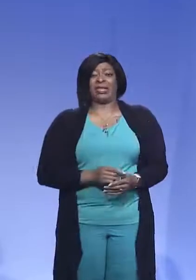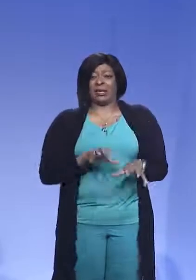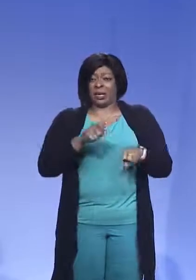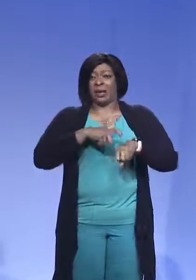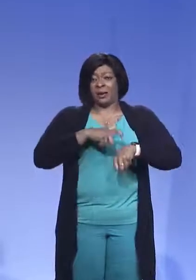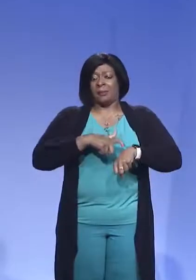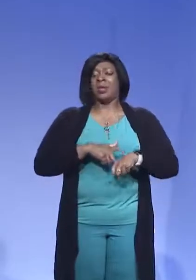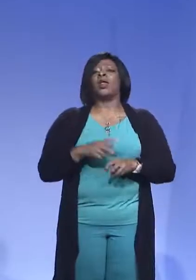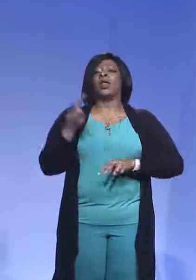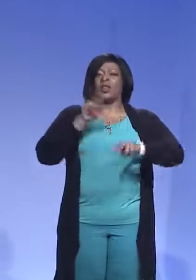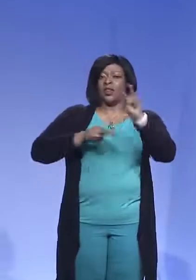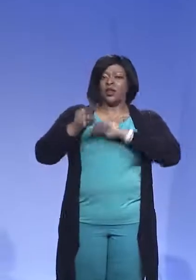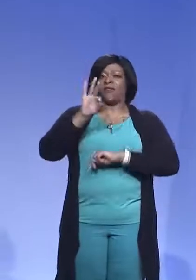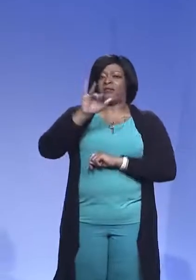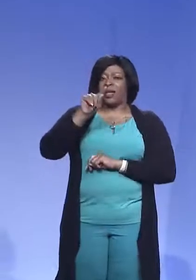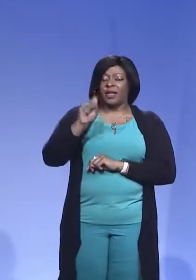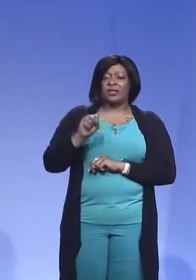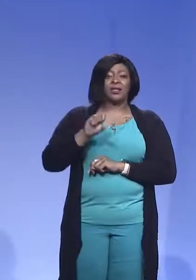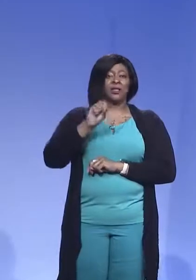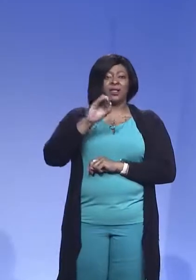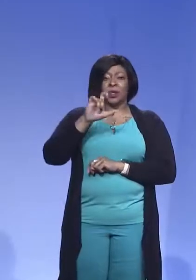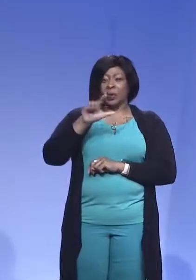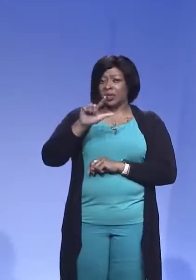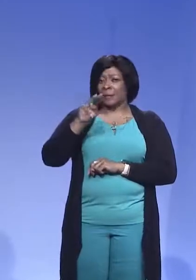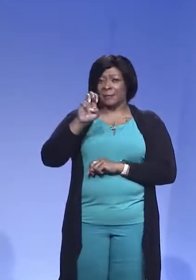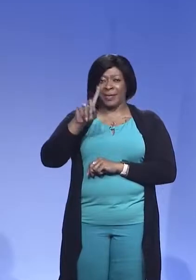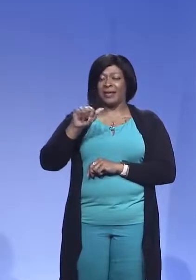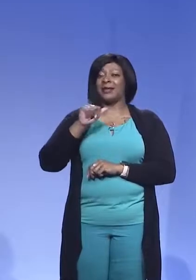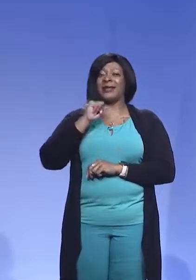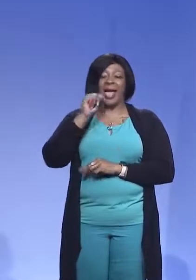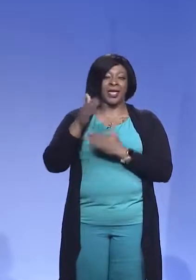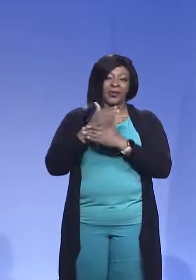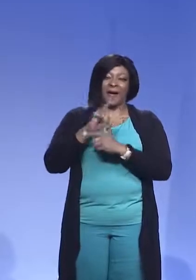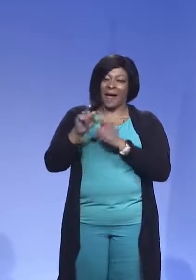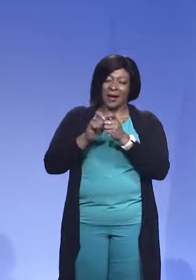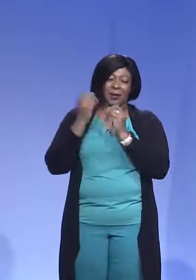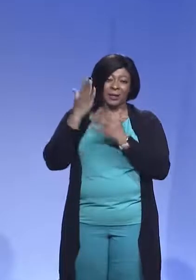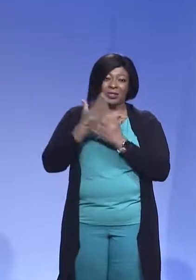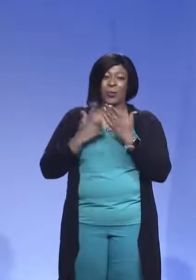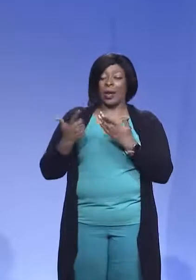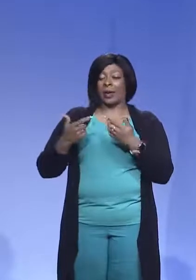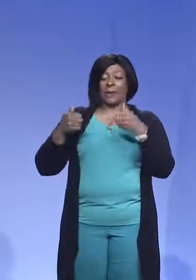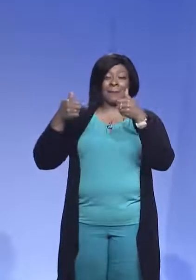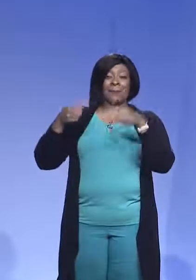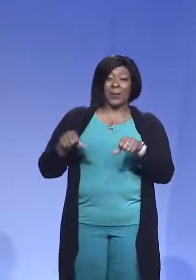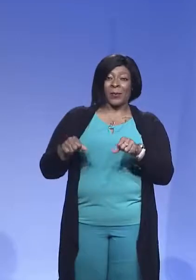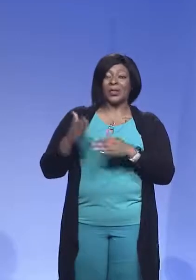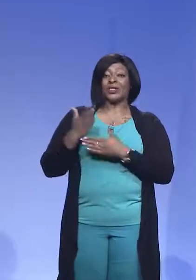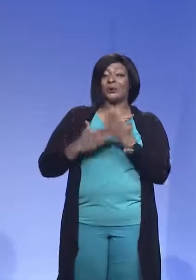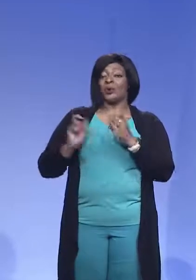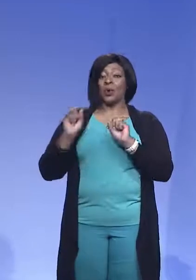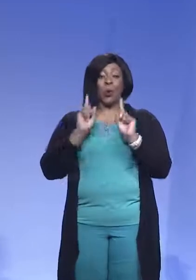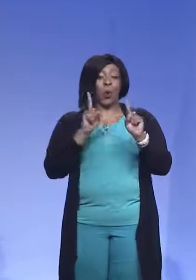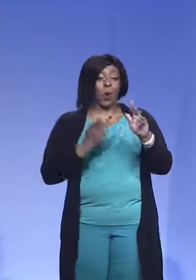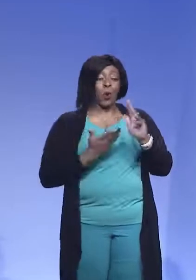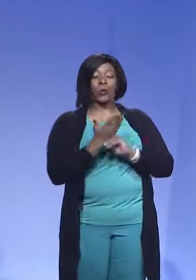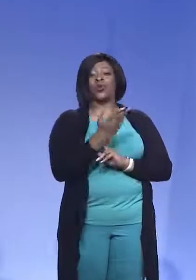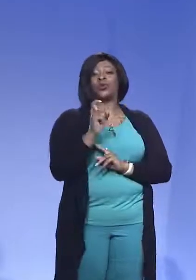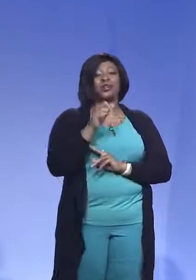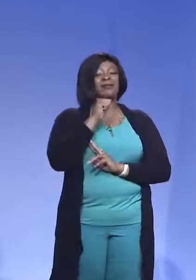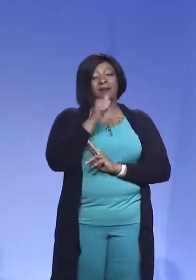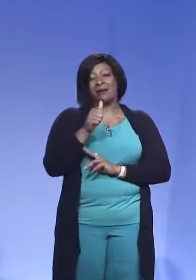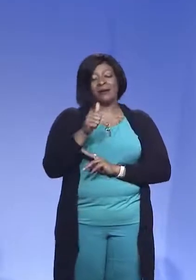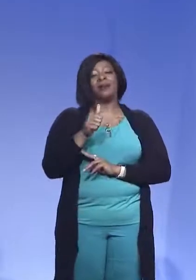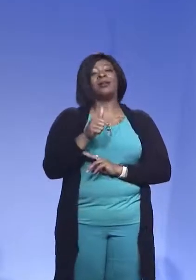look for the facts. Social media does not always share the most accurate information. Just because somebody snuck through doesn't mean everybody should go through. We